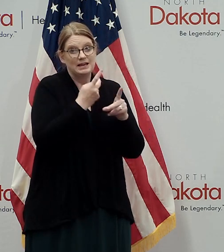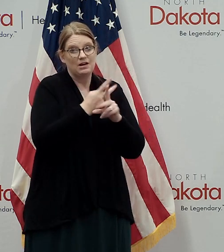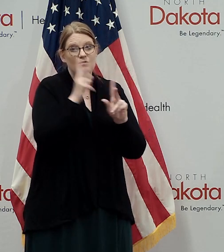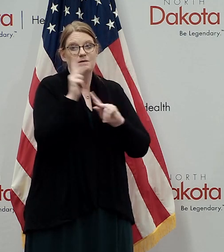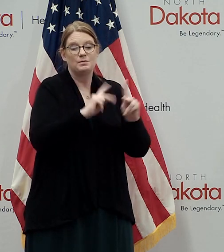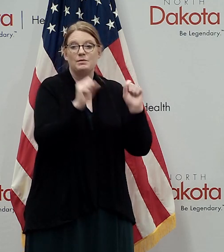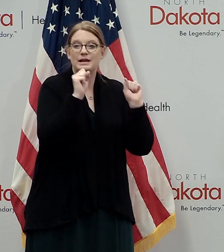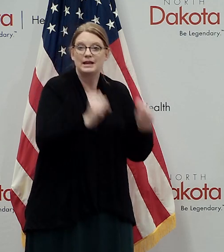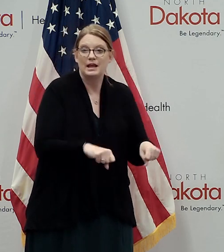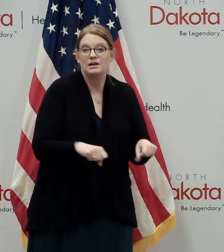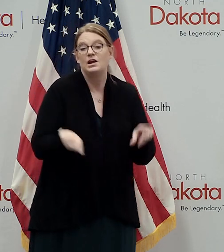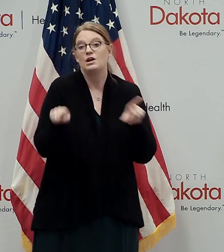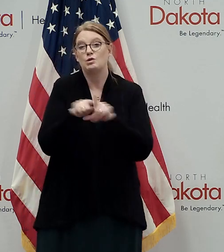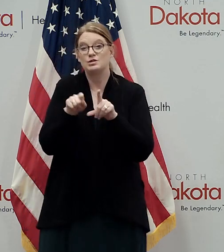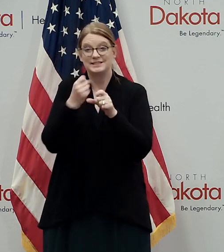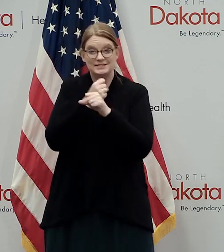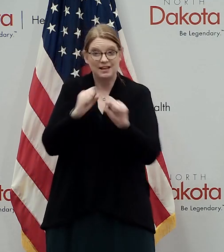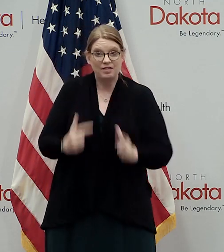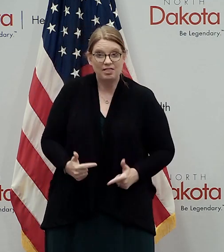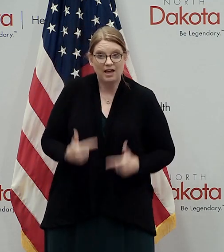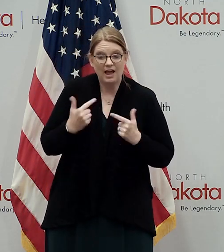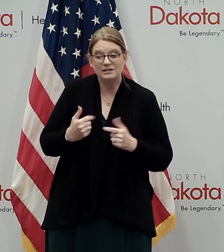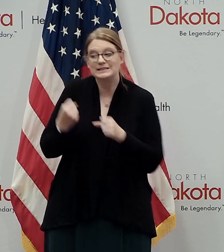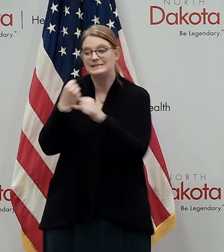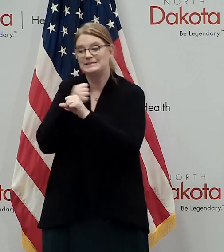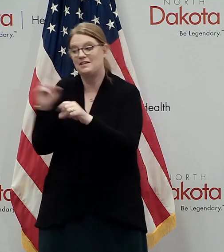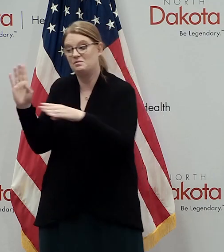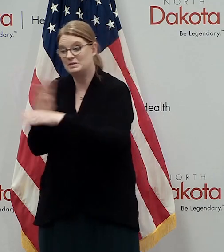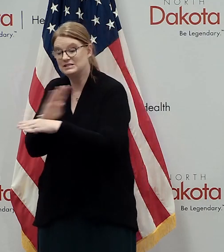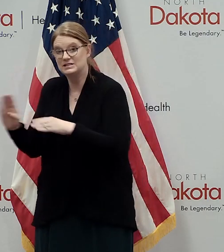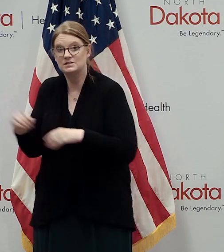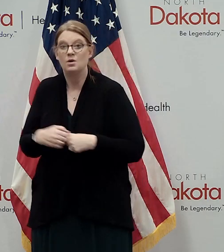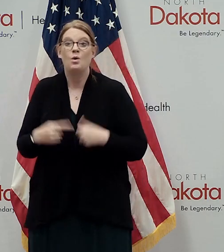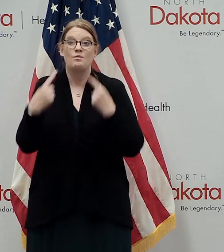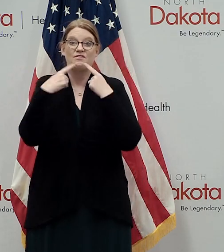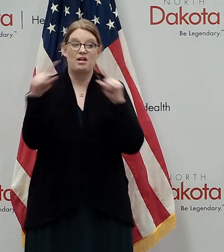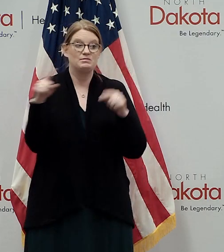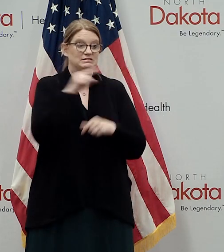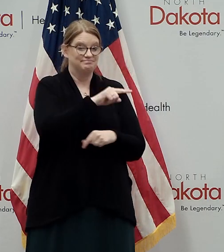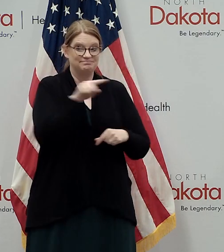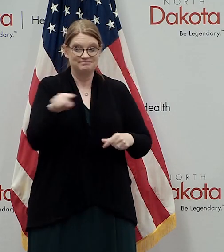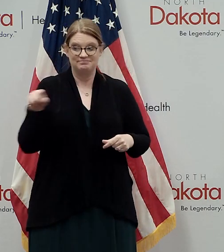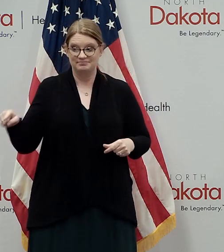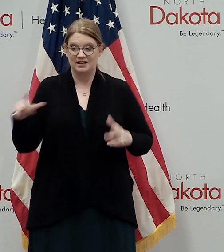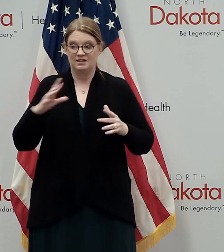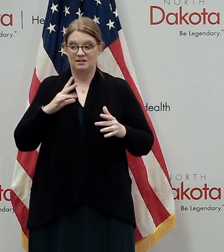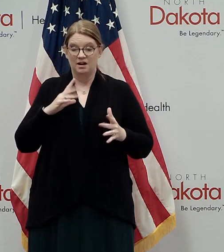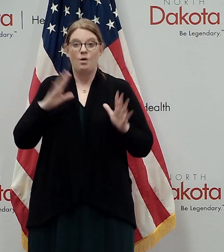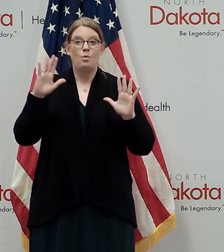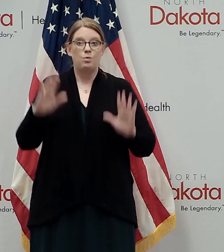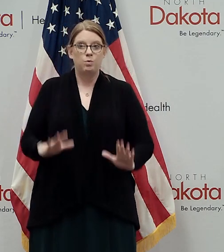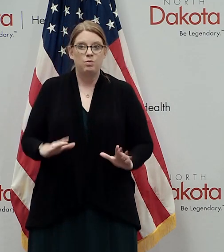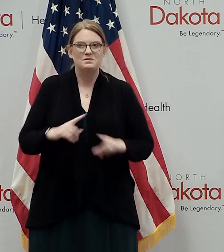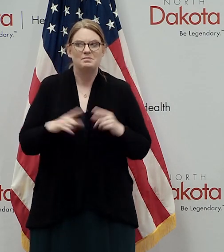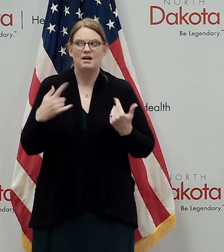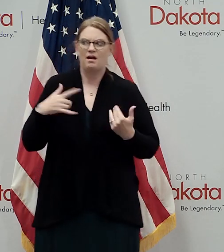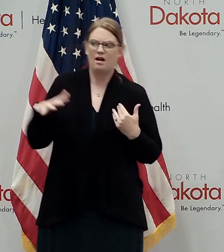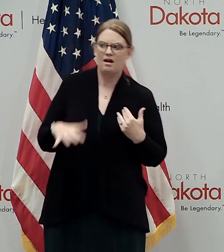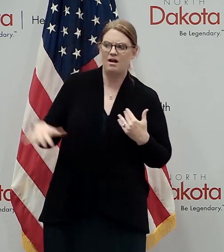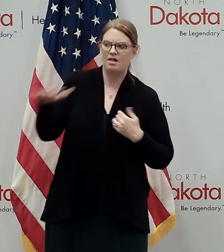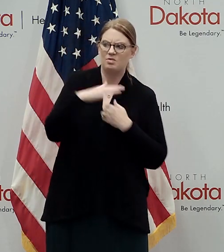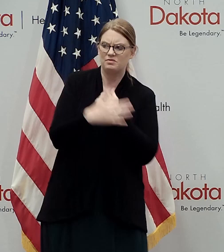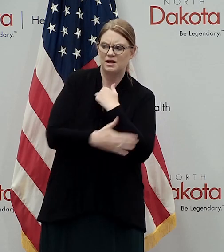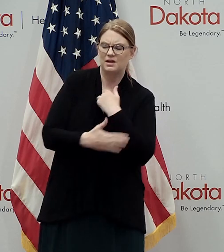save lives and livelihoods. And we've accomplished that together. But as we look across the country, we see these outbreaks that are occurring, not